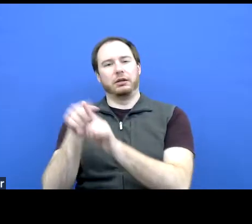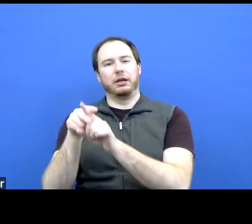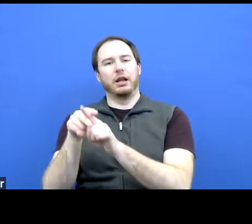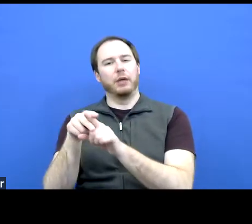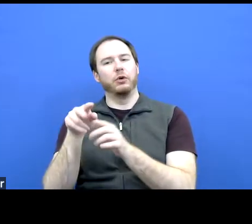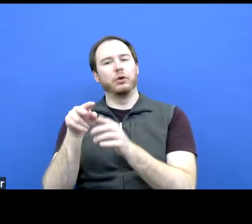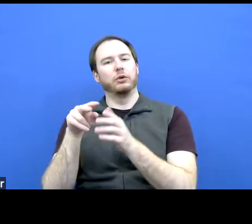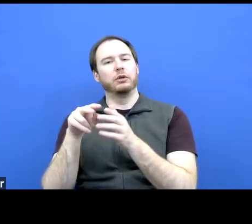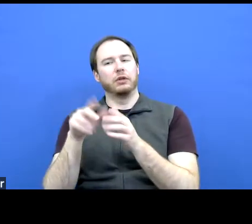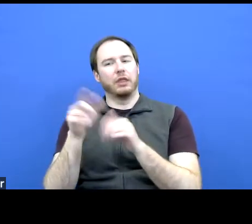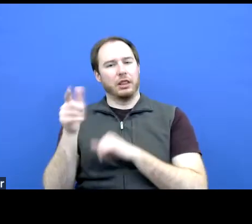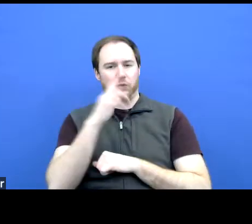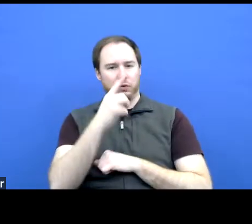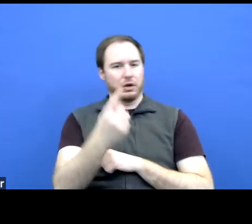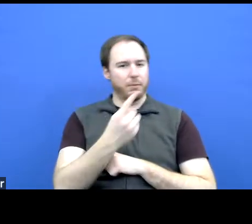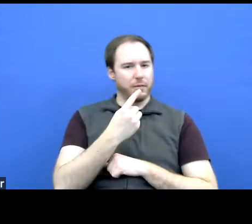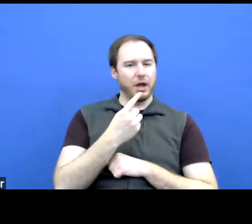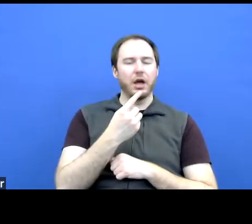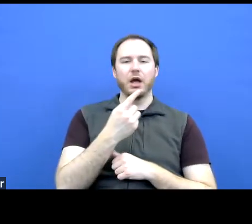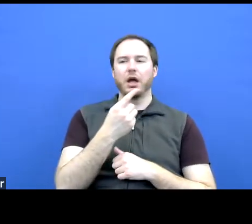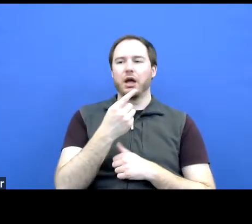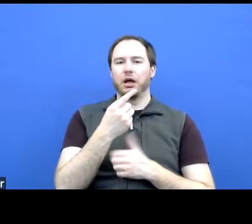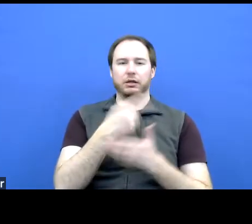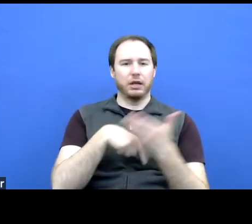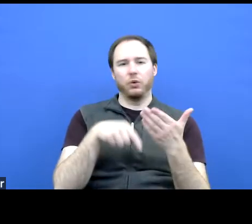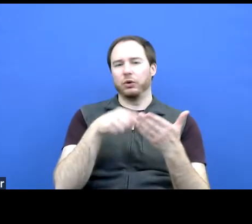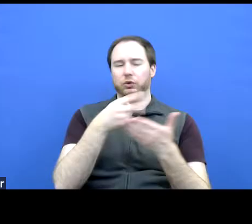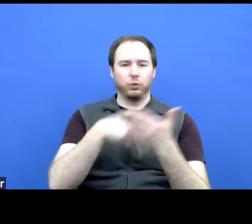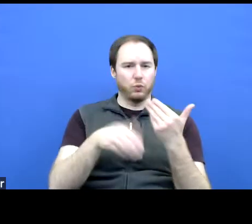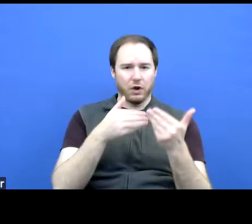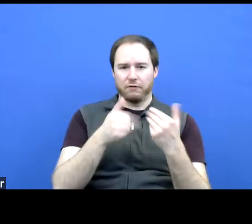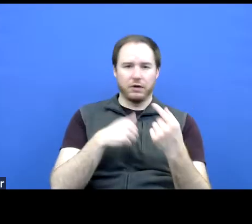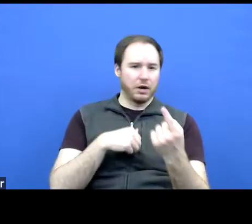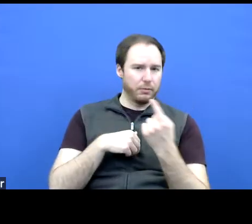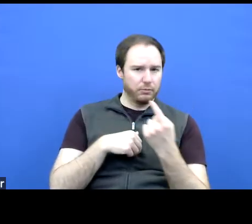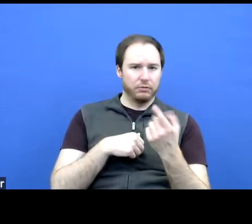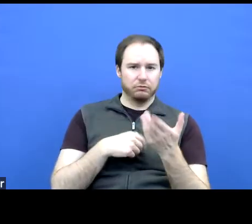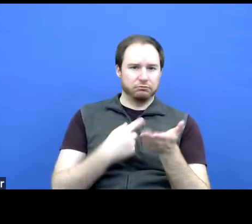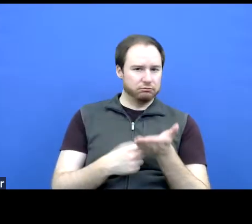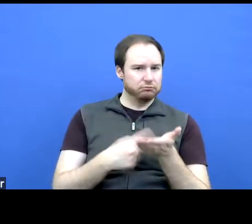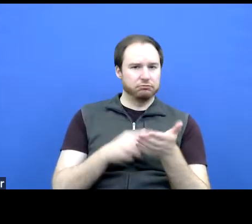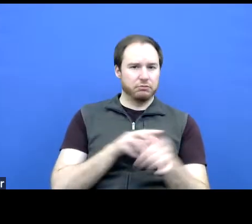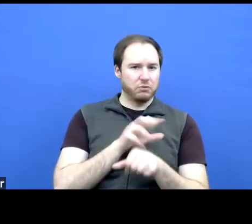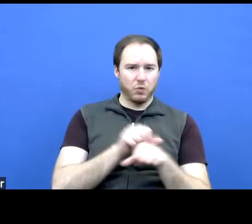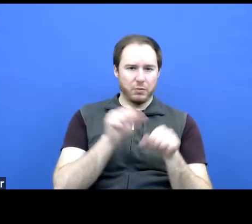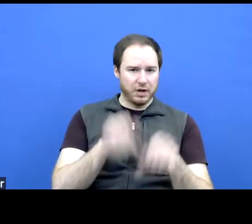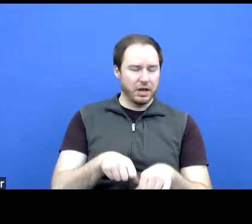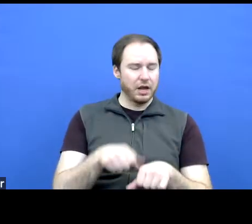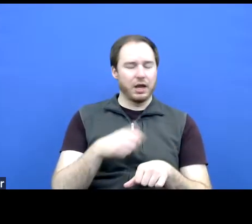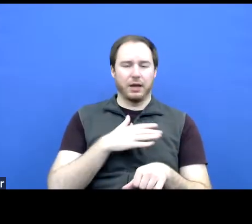week, next week and the week after, come in. We can set up an appointment